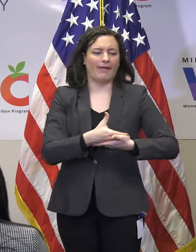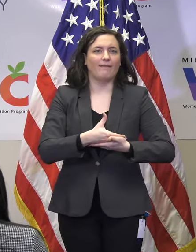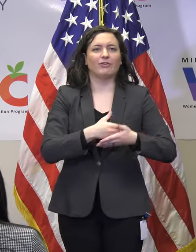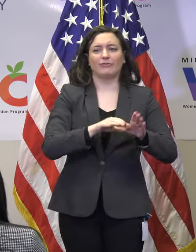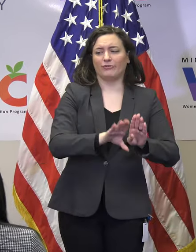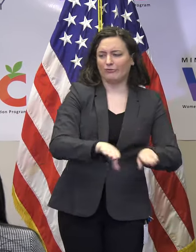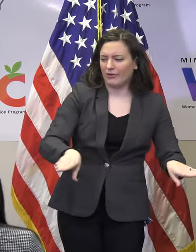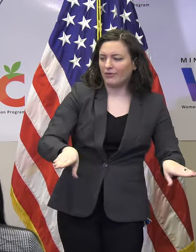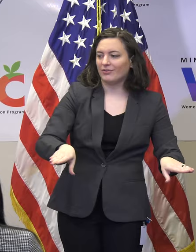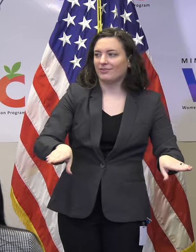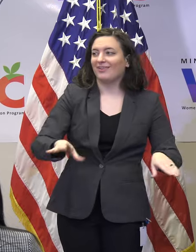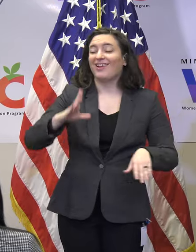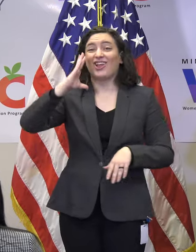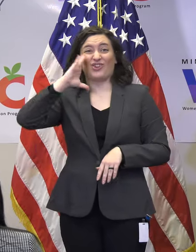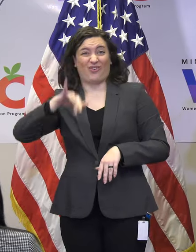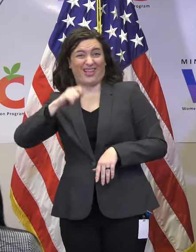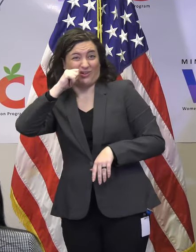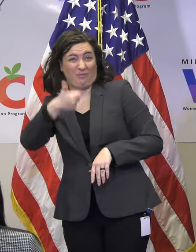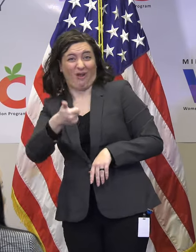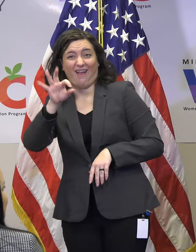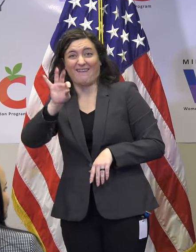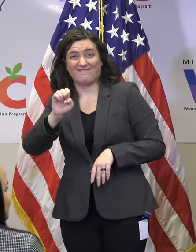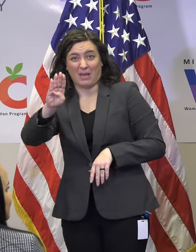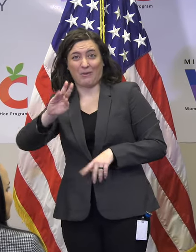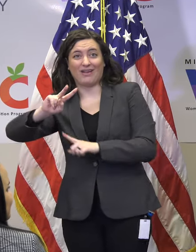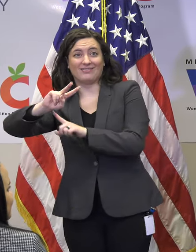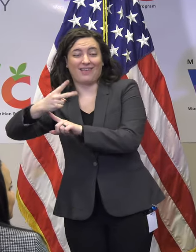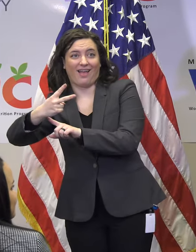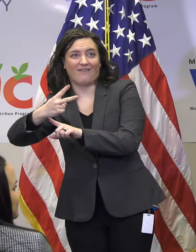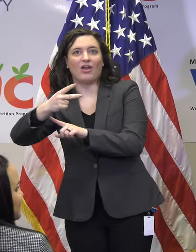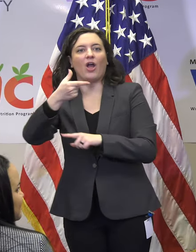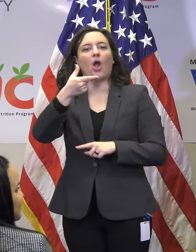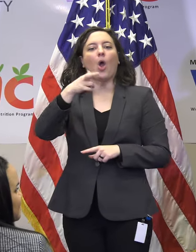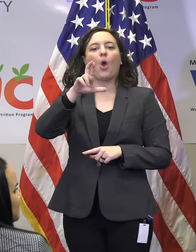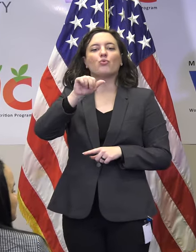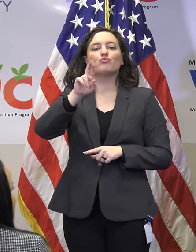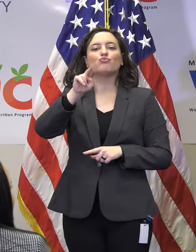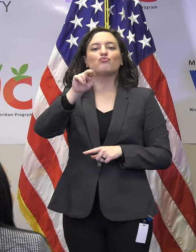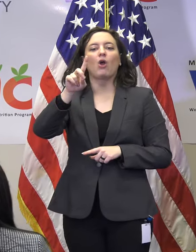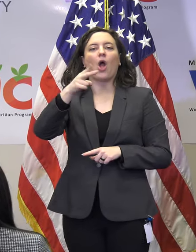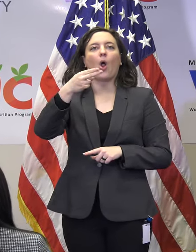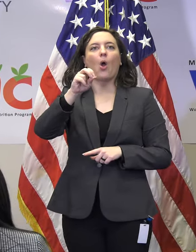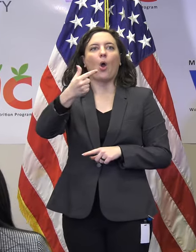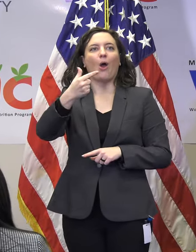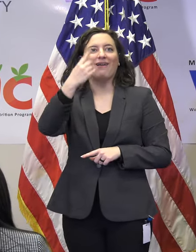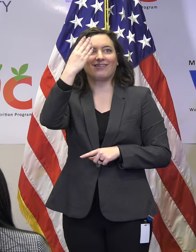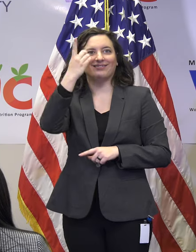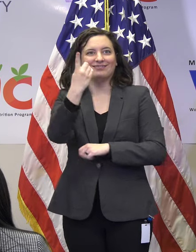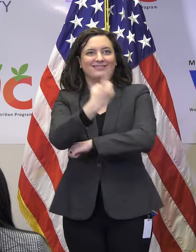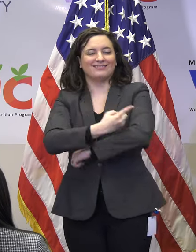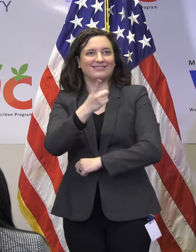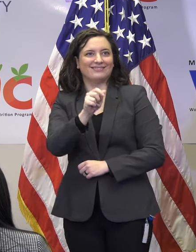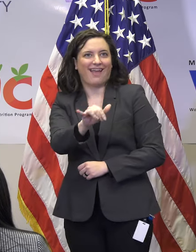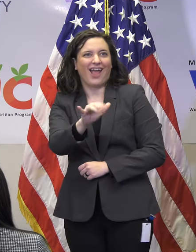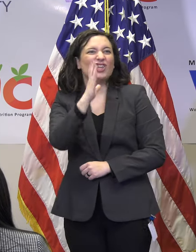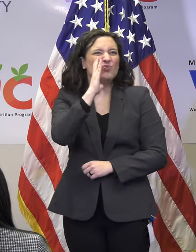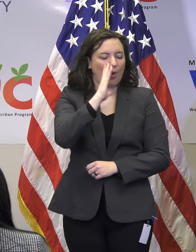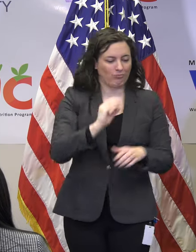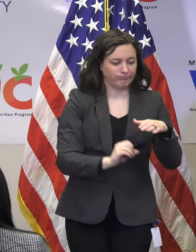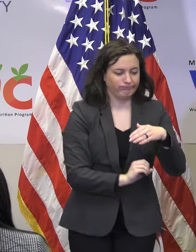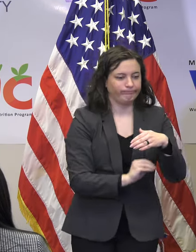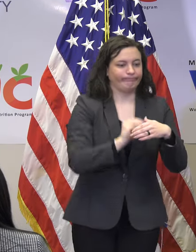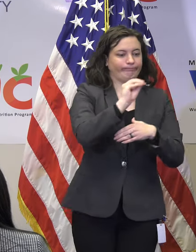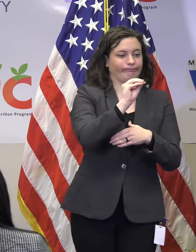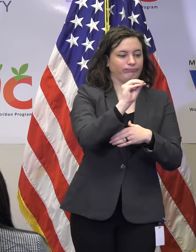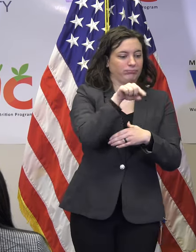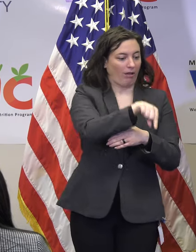know, tomorrow's Groundhog's Day. We're all thinking we can predict what's going to happen. The folklore, though, says that we'll see if